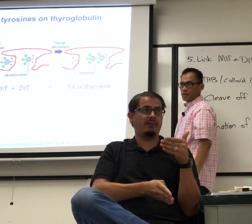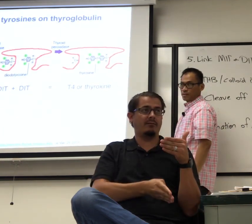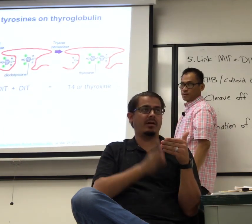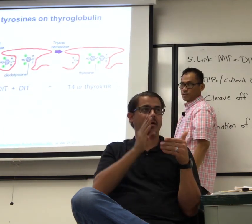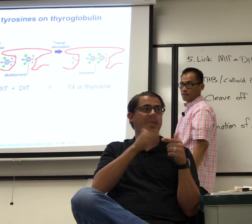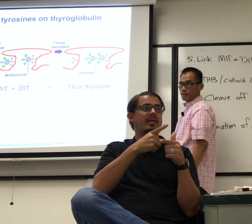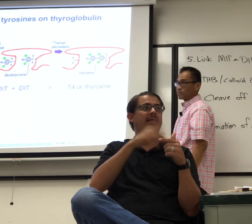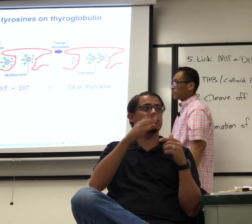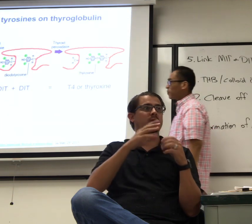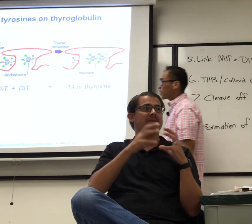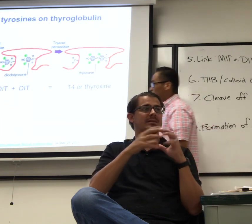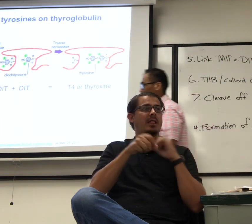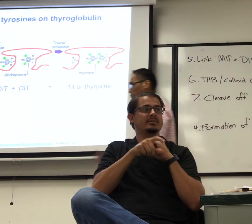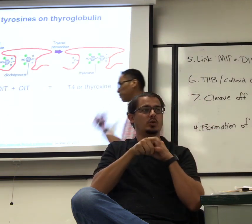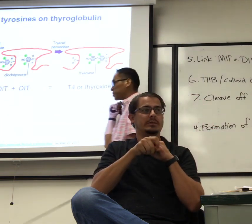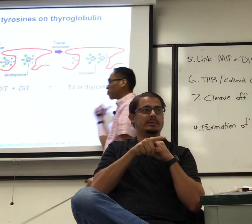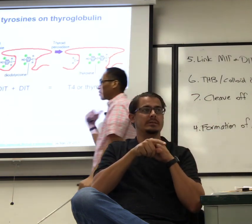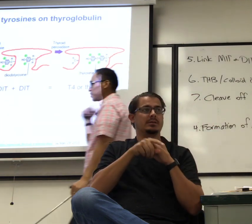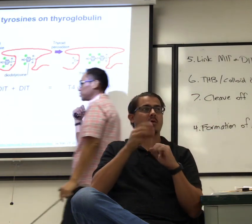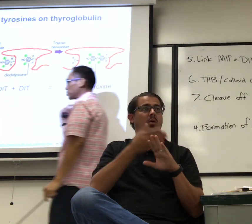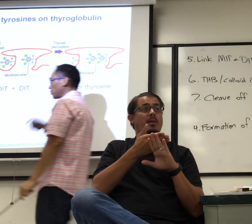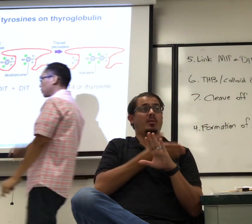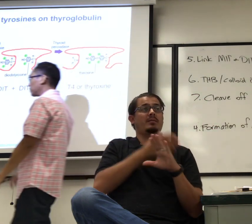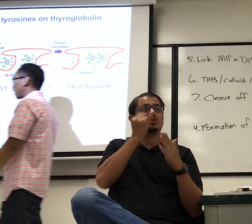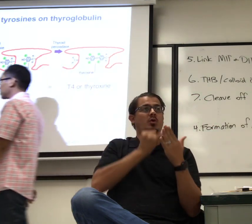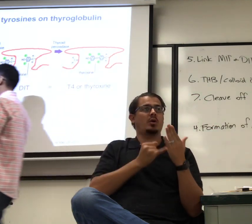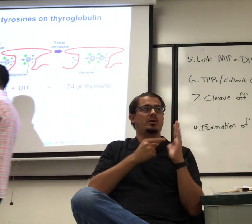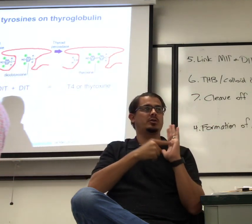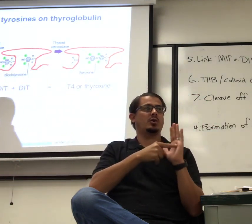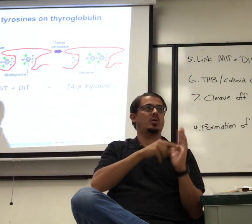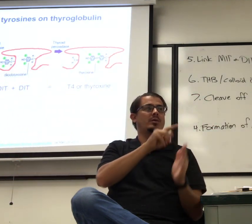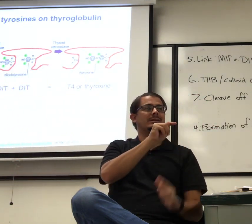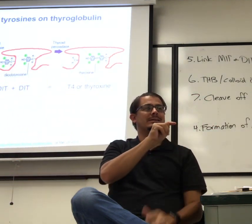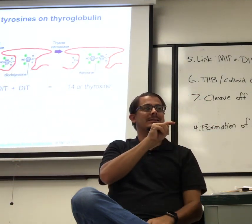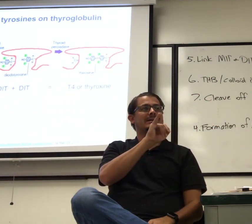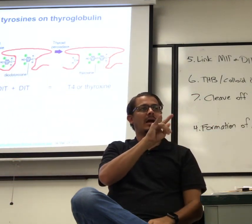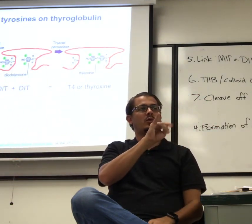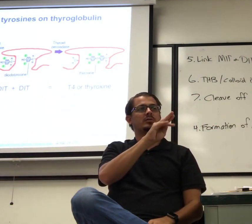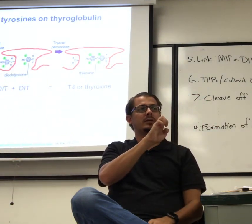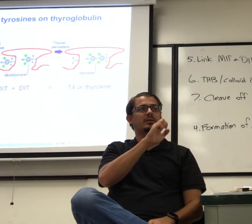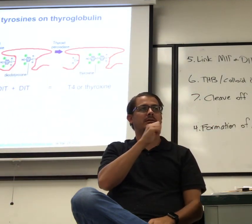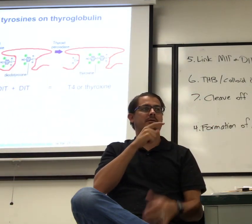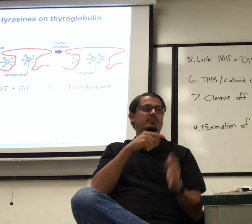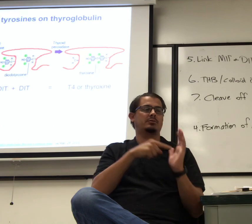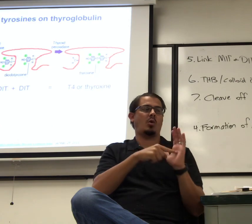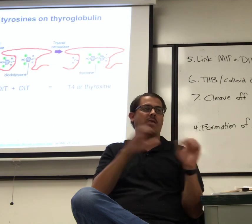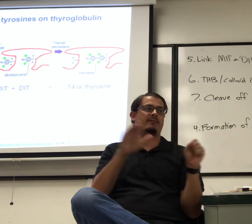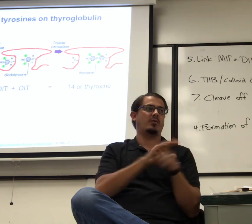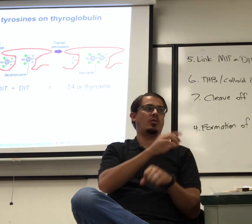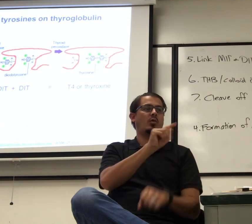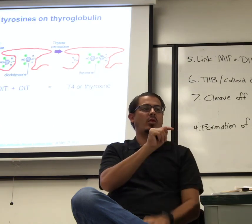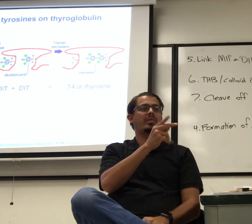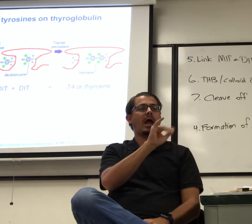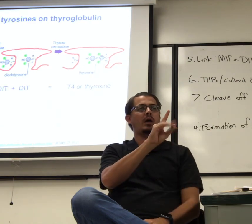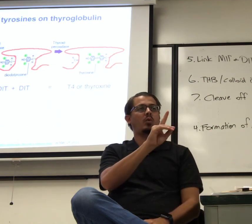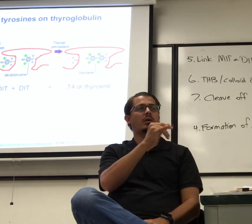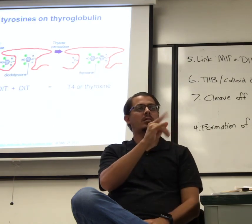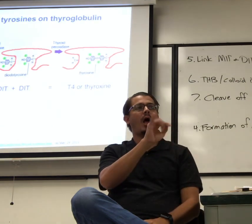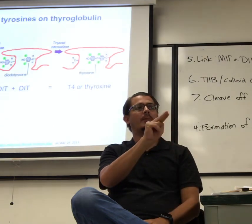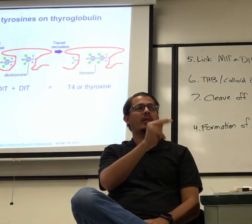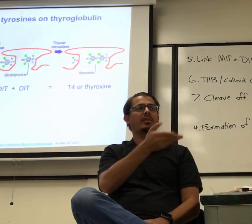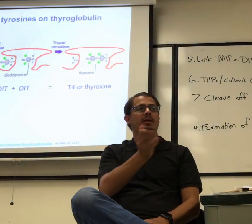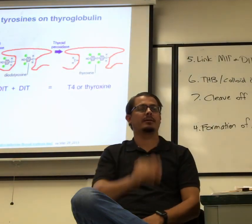You got dit, it's T4, right? And so you just cleave that off of there, and that's what you secrete. So in the previous